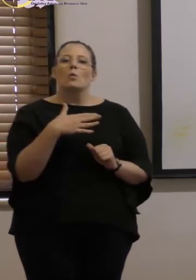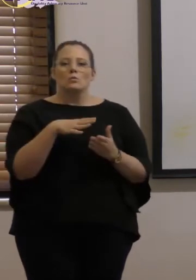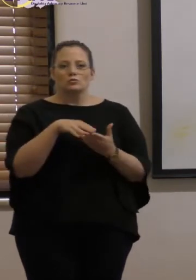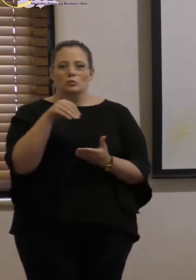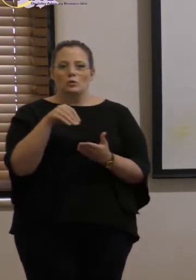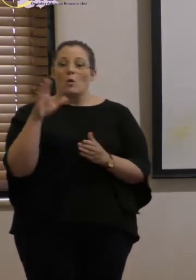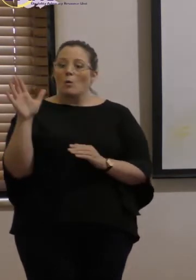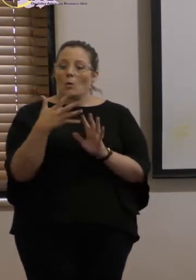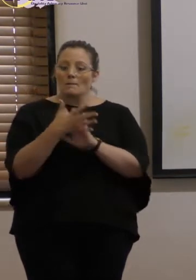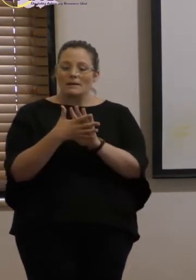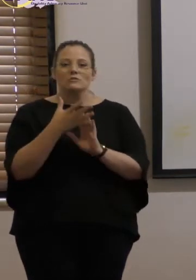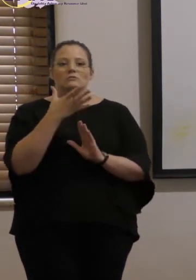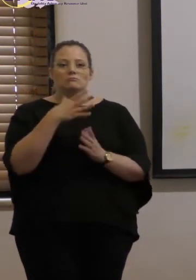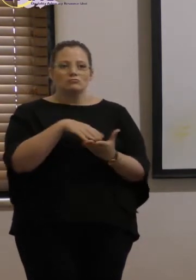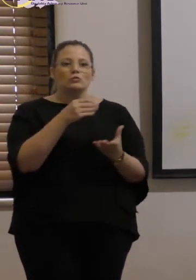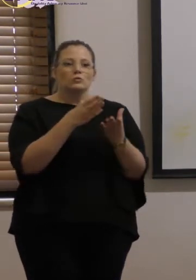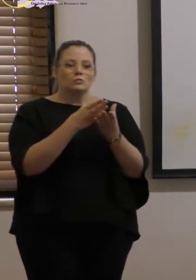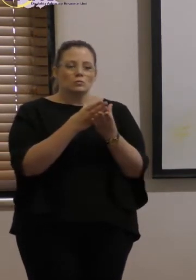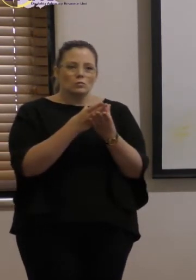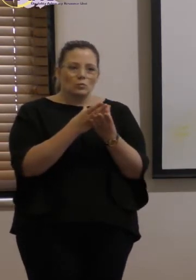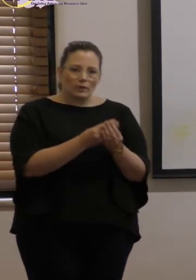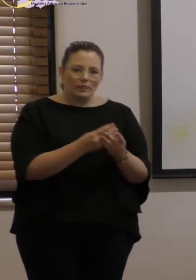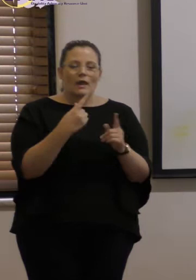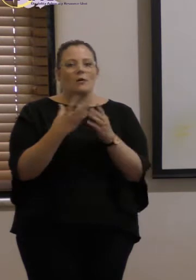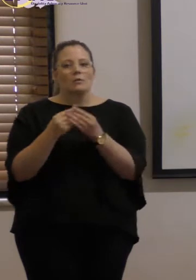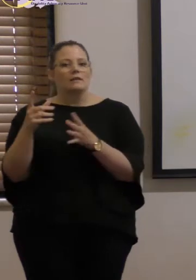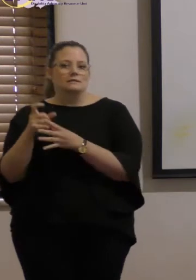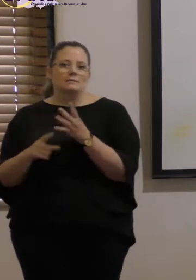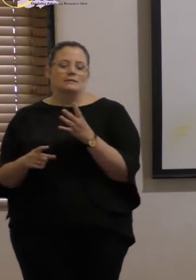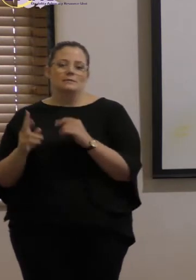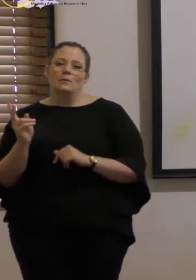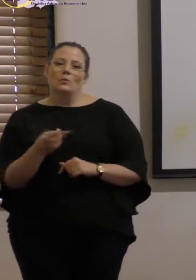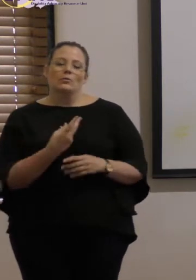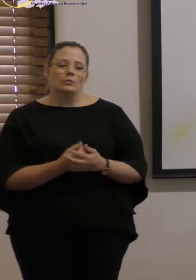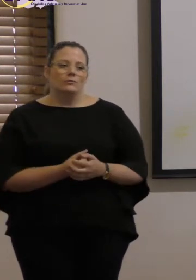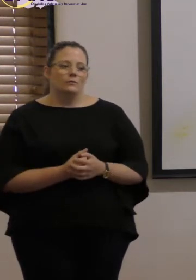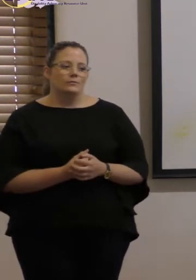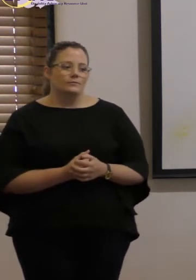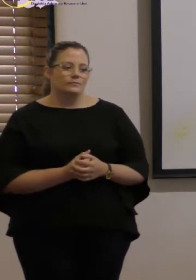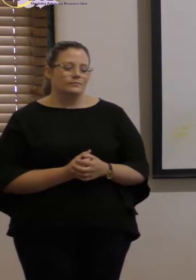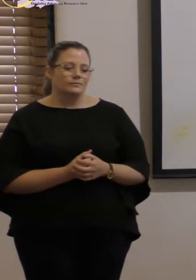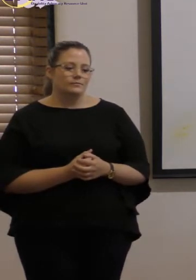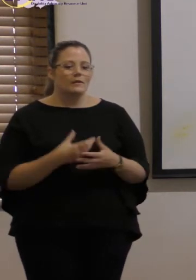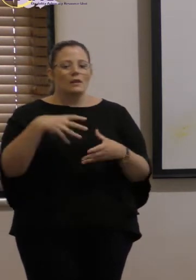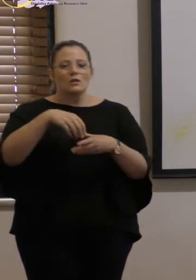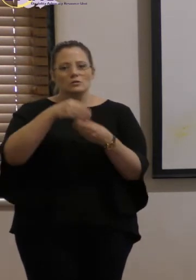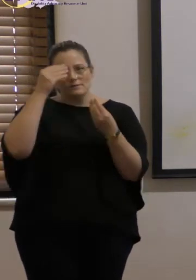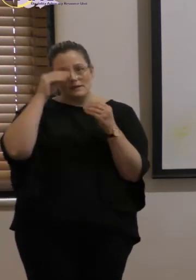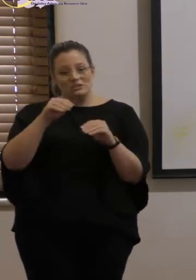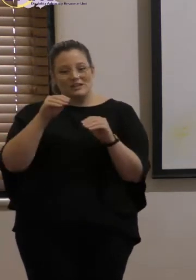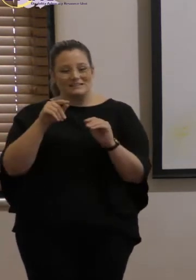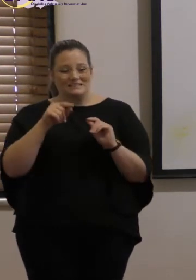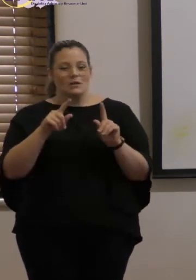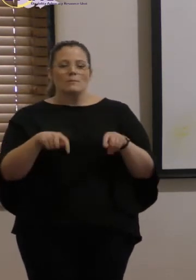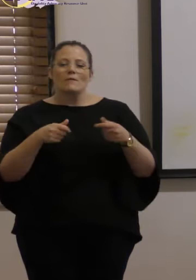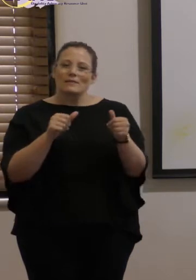without disability. So what we know very strongly from this paper is that inclusive education provides the best